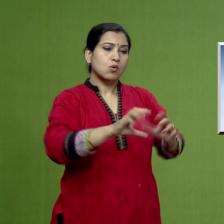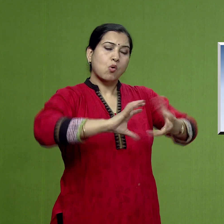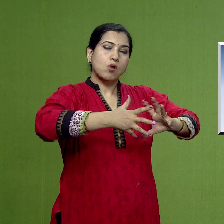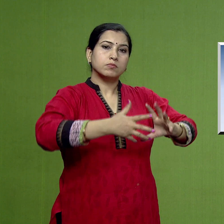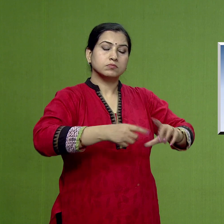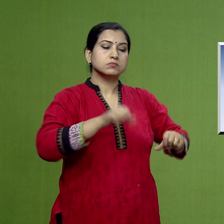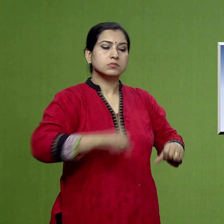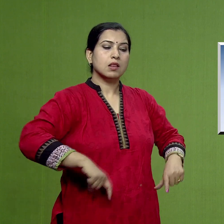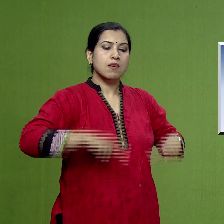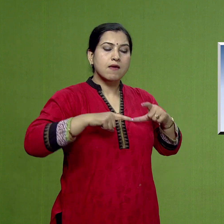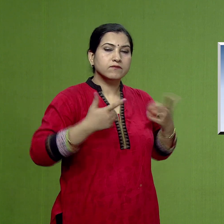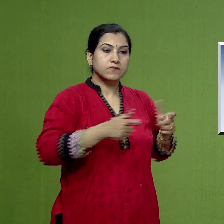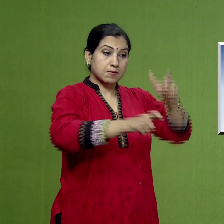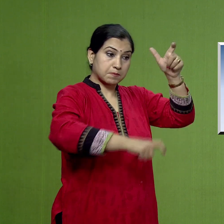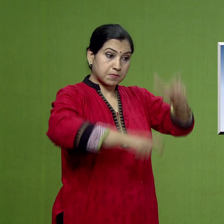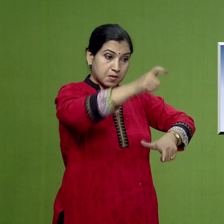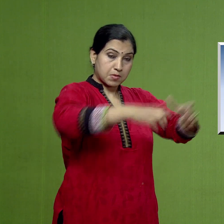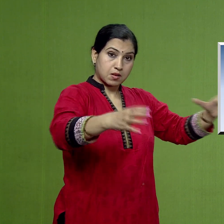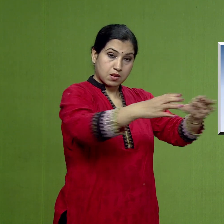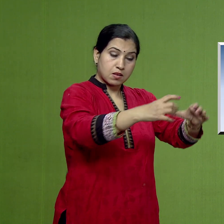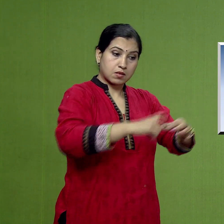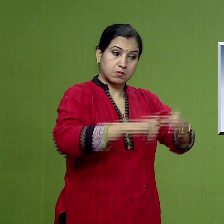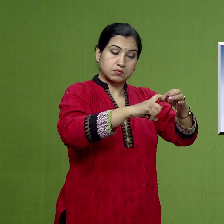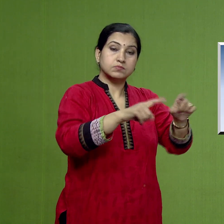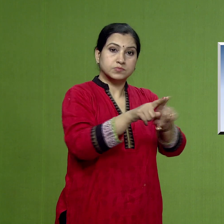of population as a human resource.